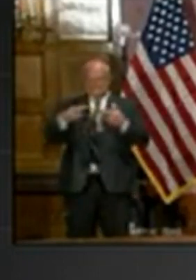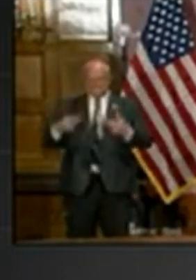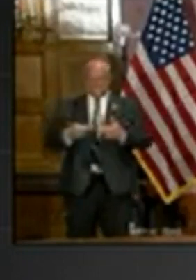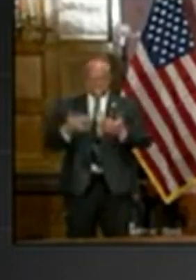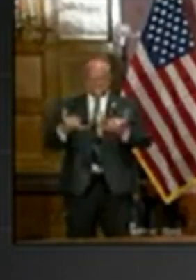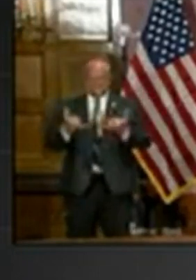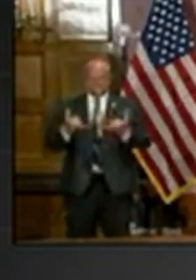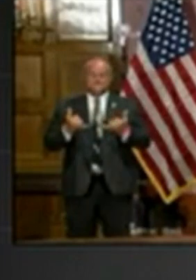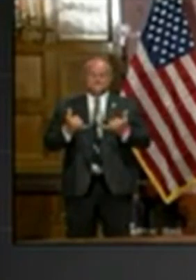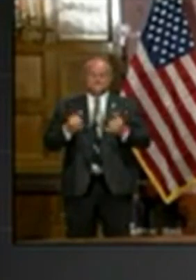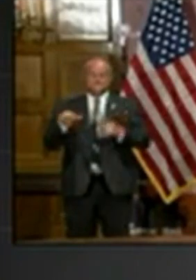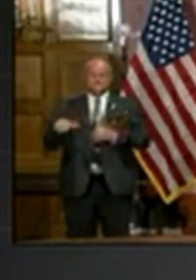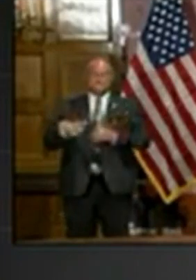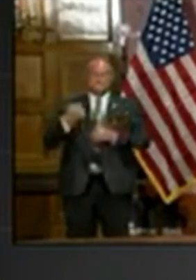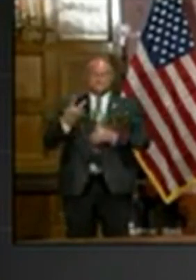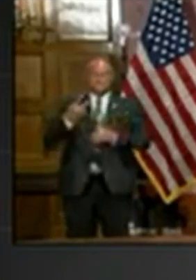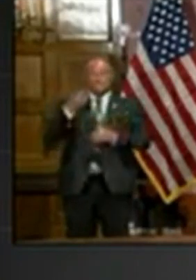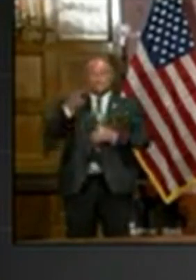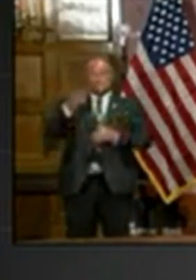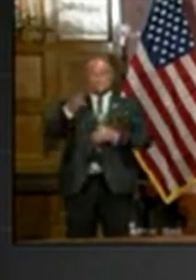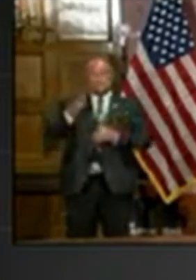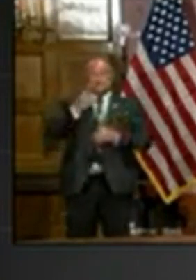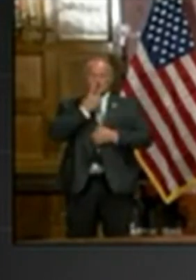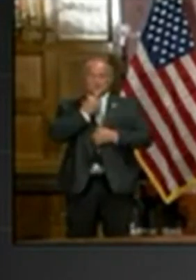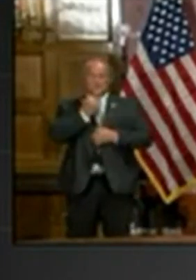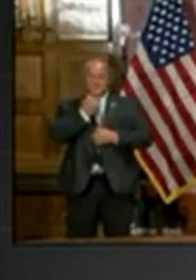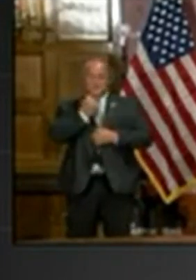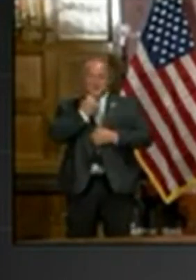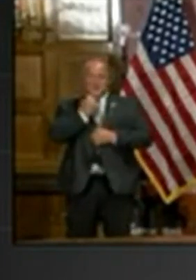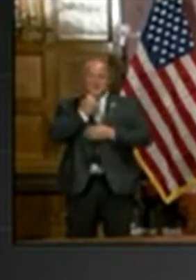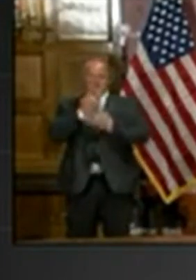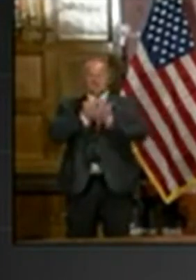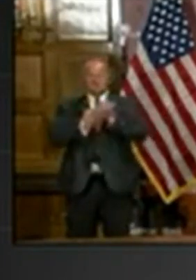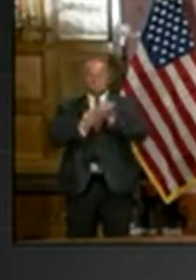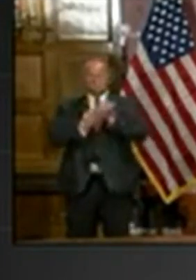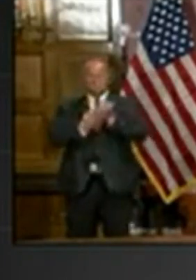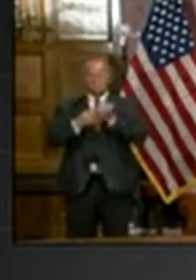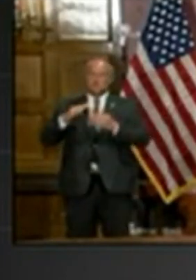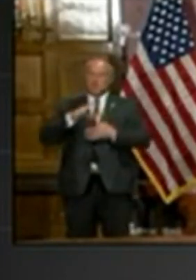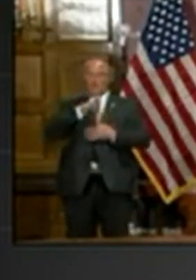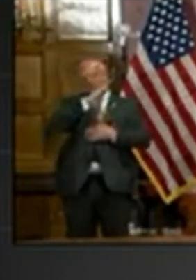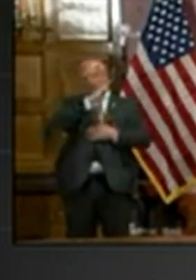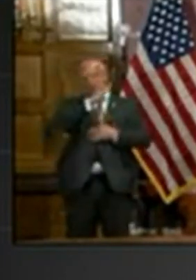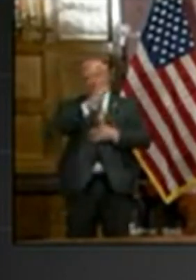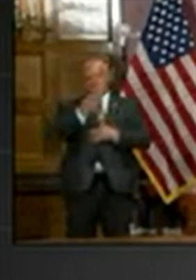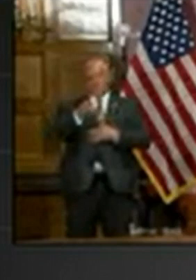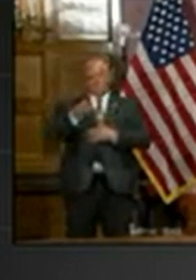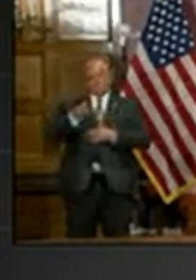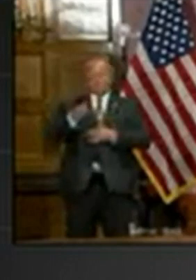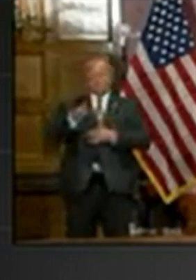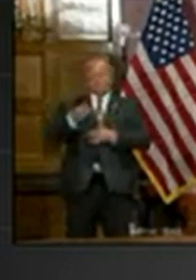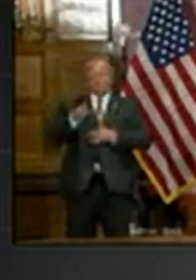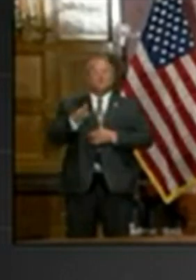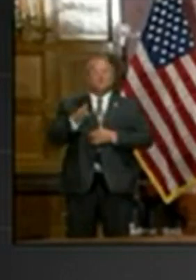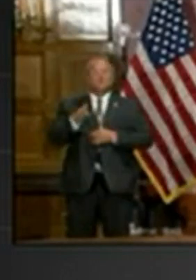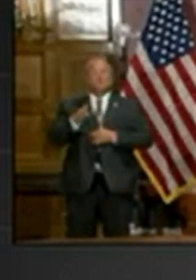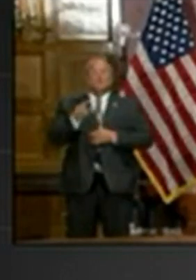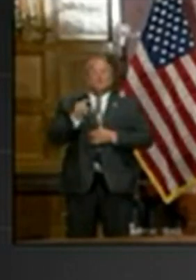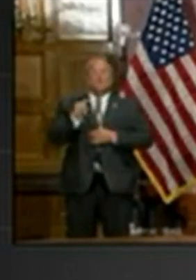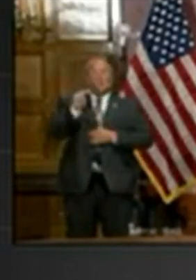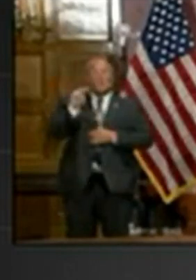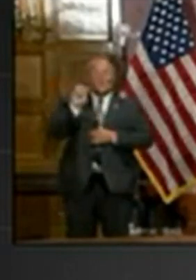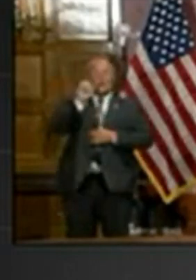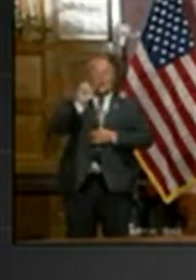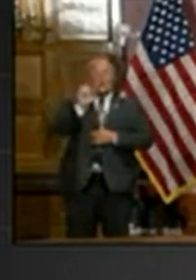region. And then the other two, the blue and the red, they're both pointing up. The blue being